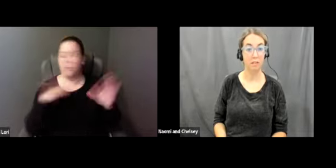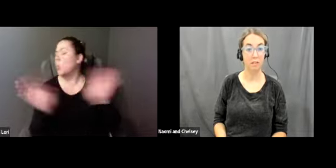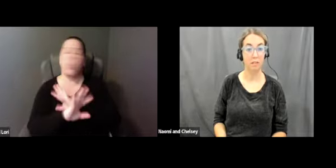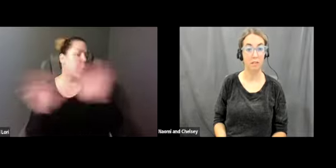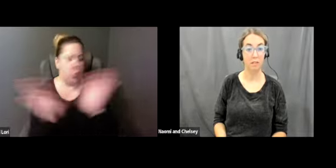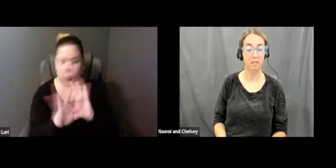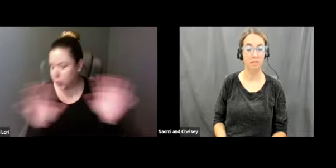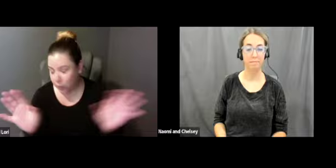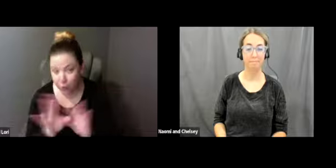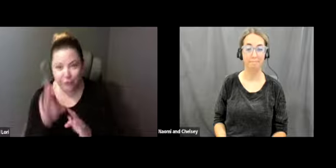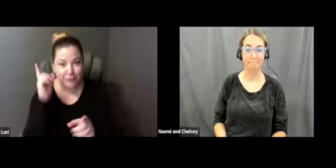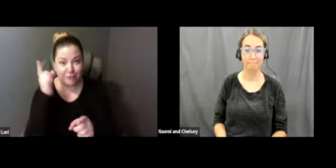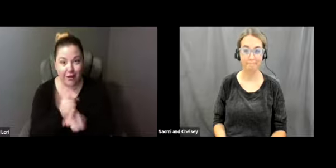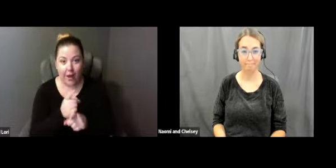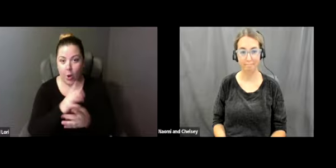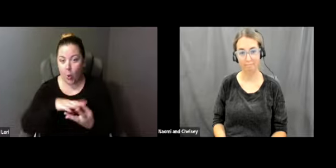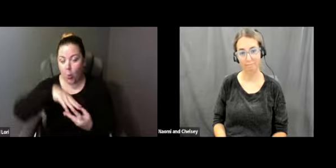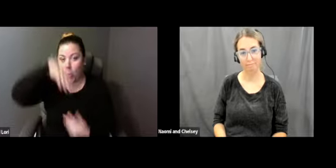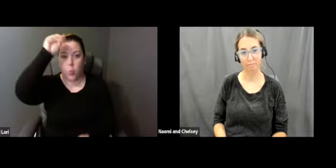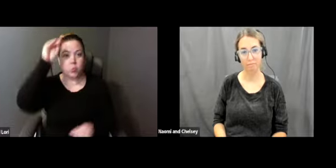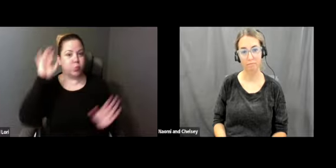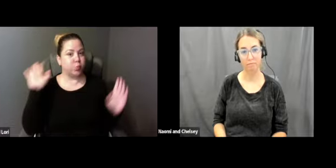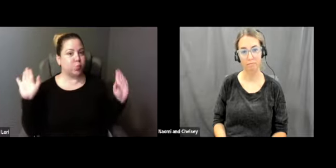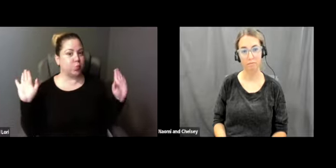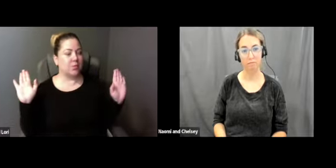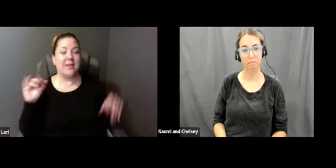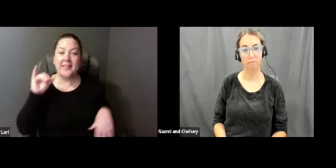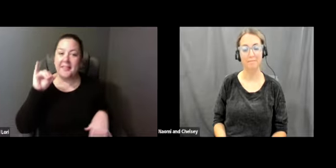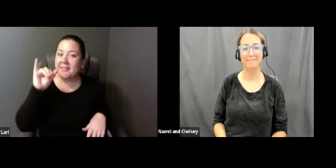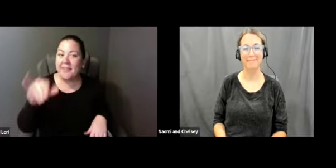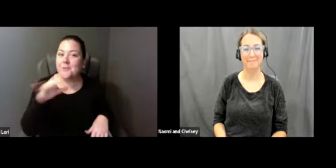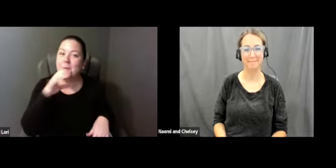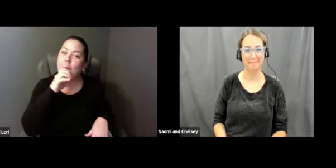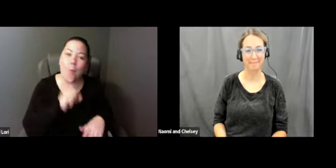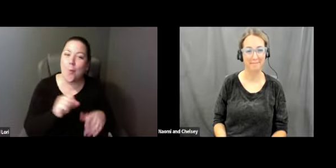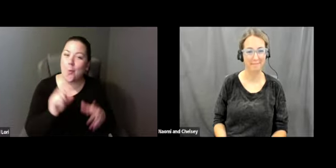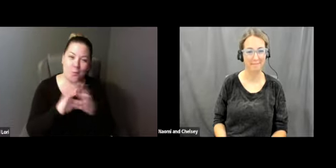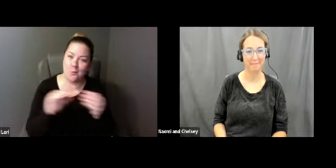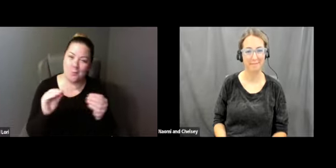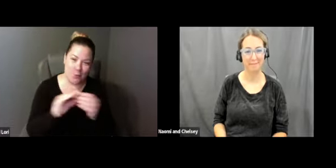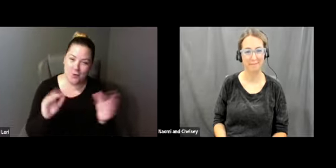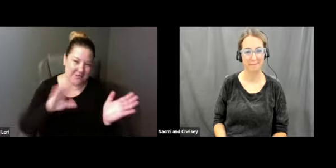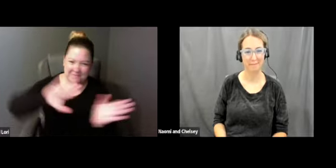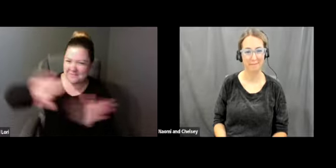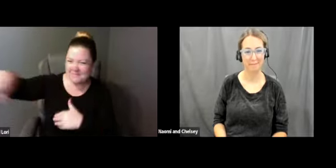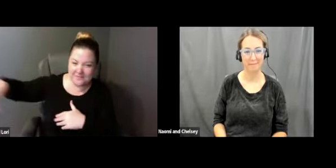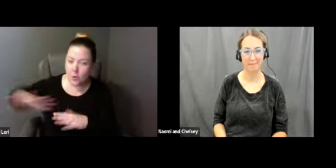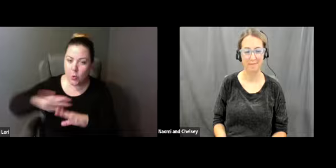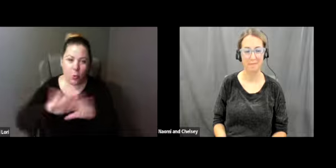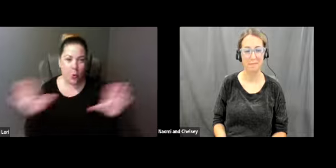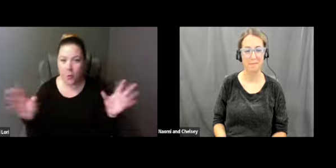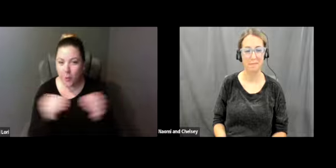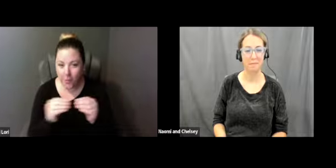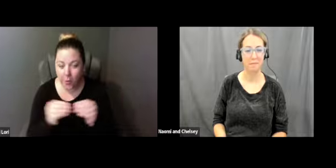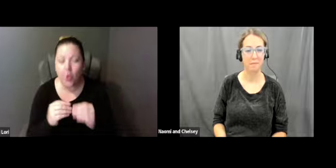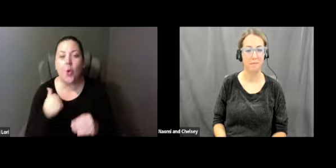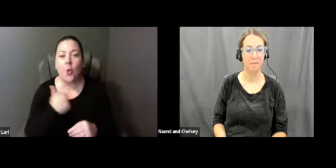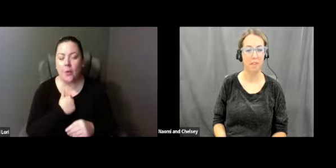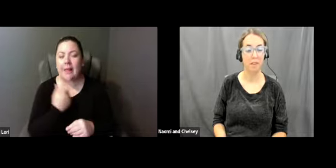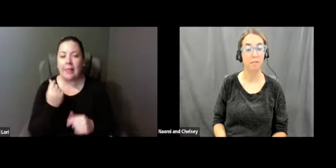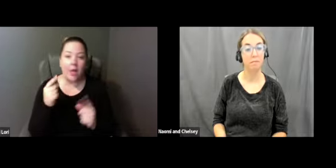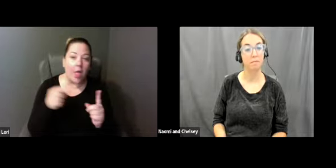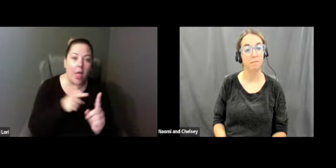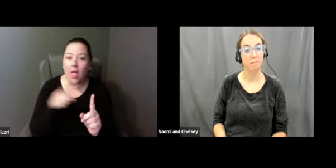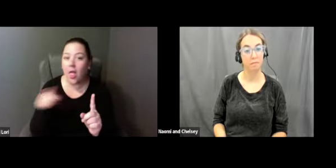can't, it's just a myth. And I wanted to bring that up because I think we alluded to it, but we didn't overtly say